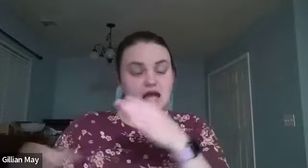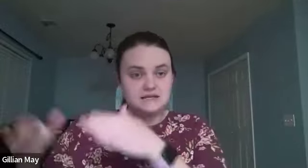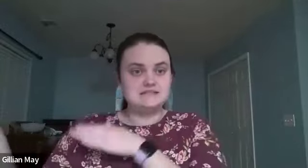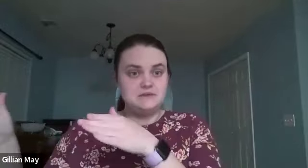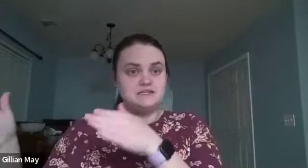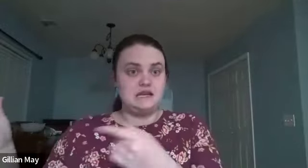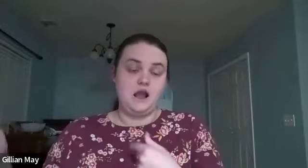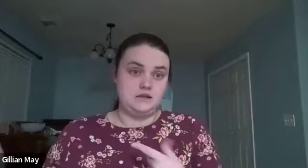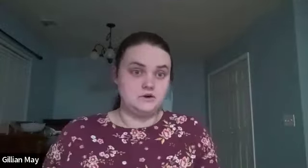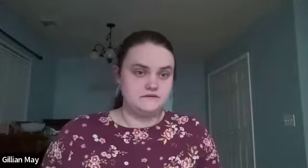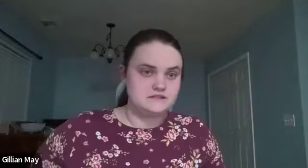is the same as saying I am nervous.